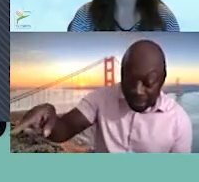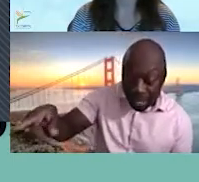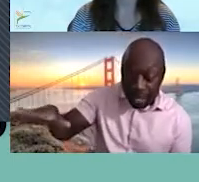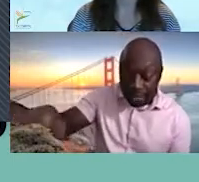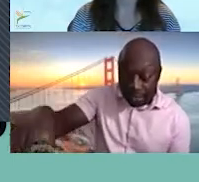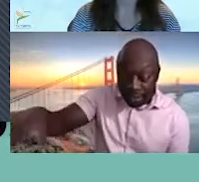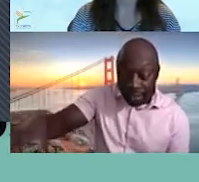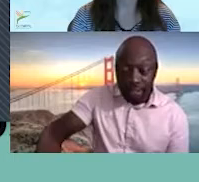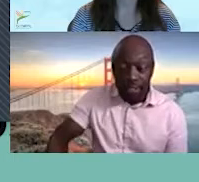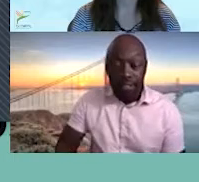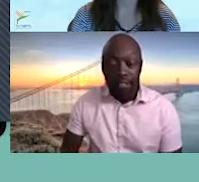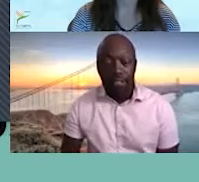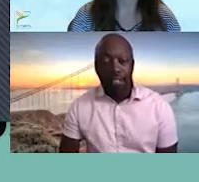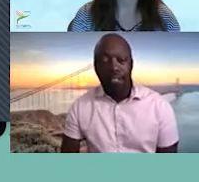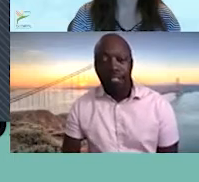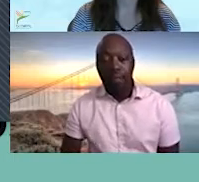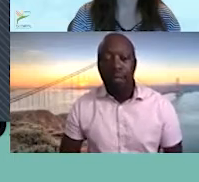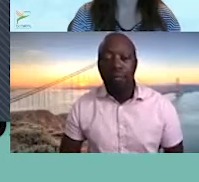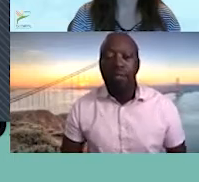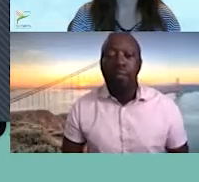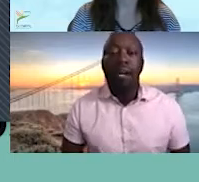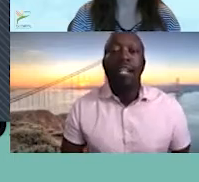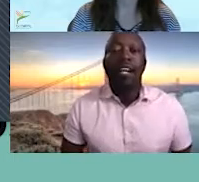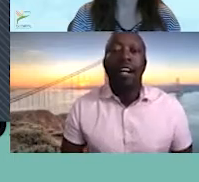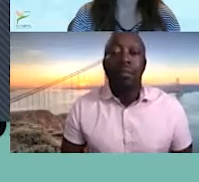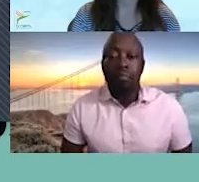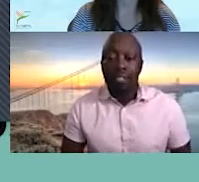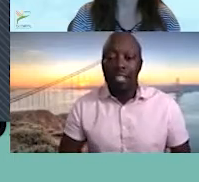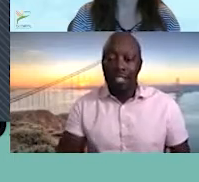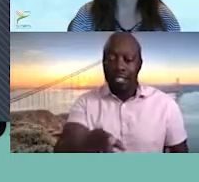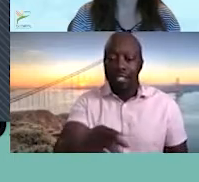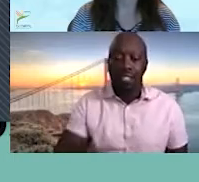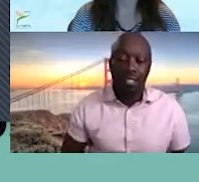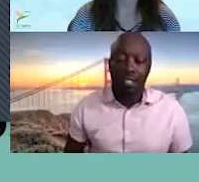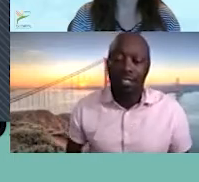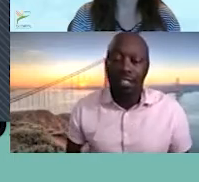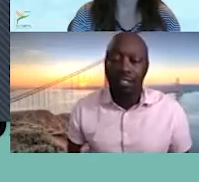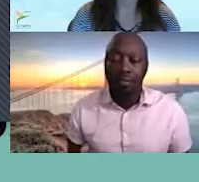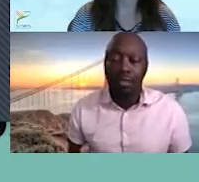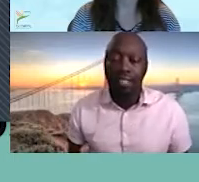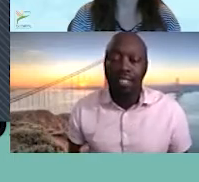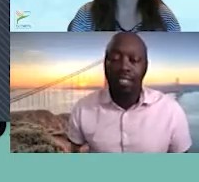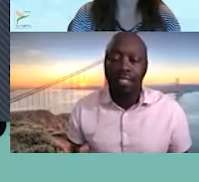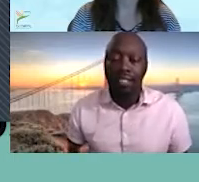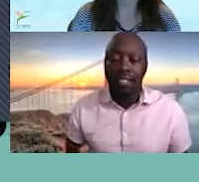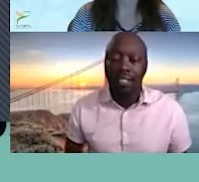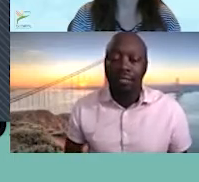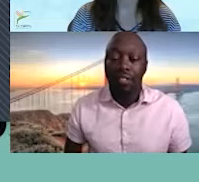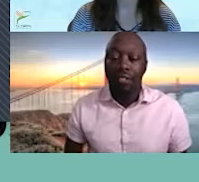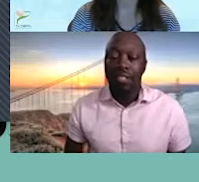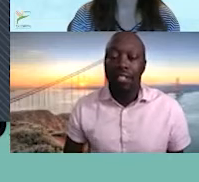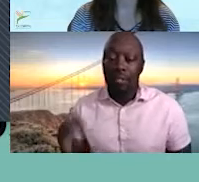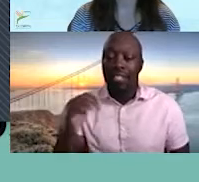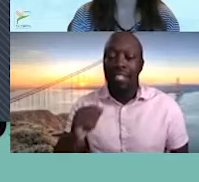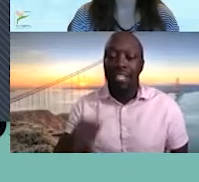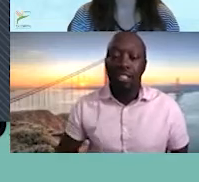I want that. They might move their body up like this young one did. If you